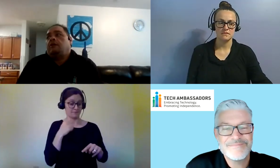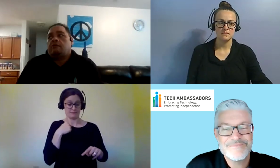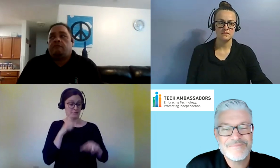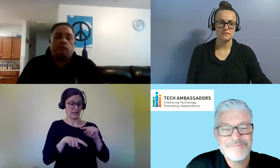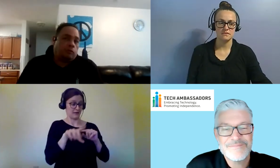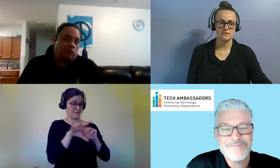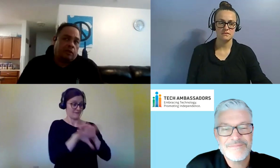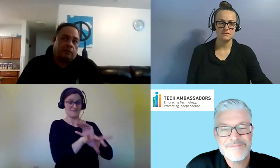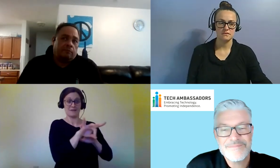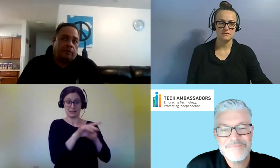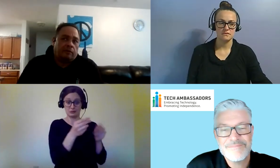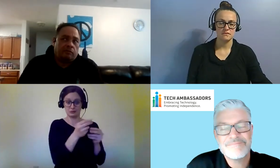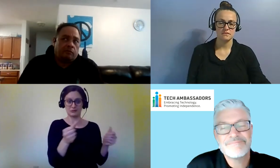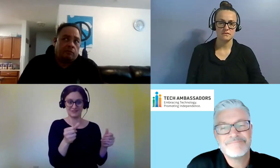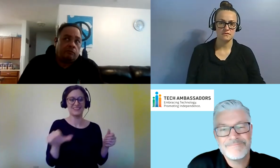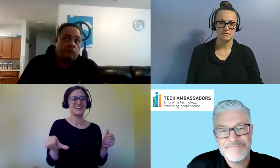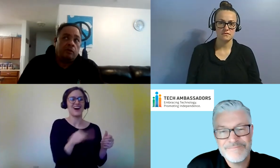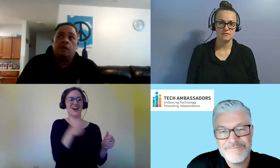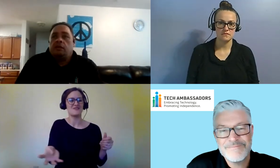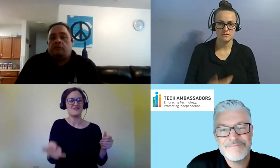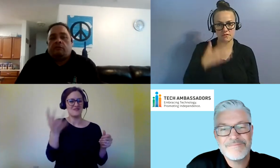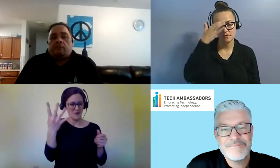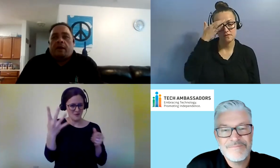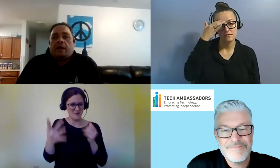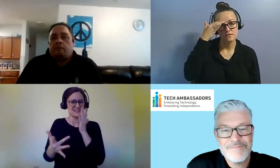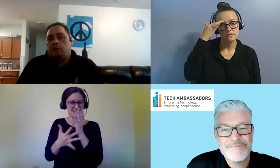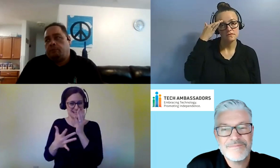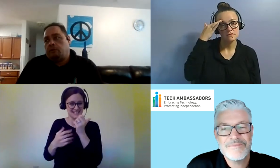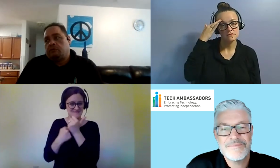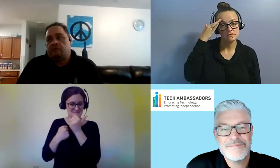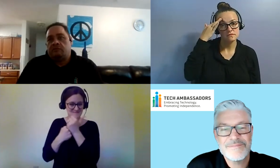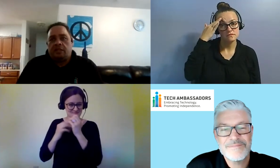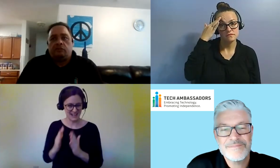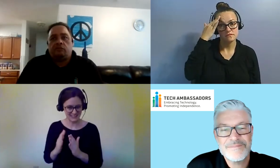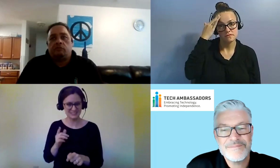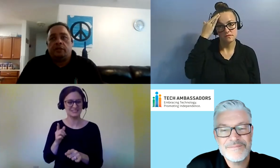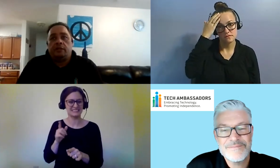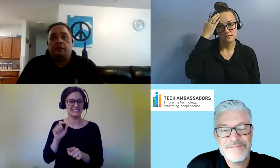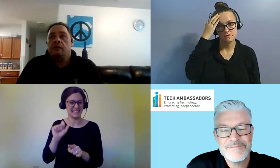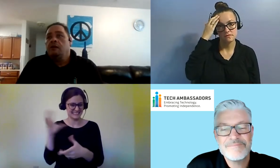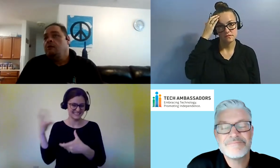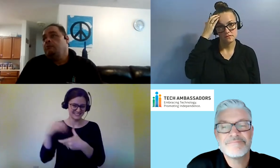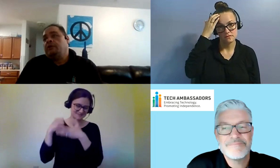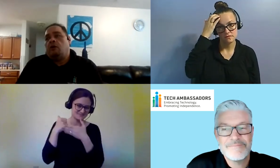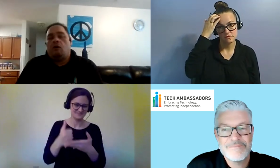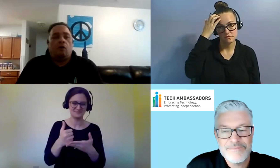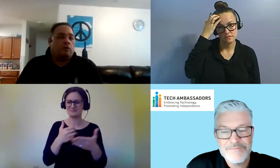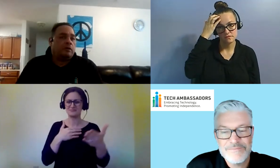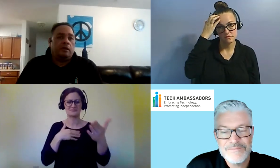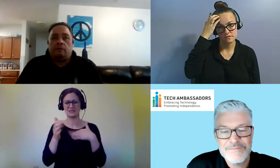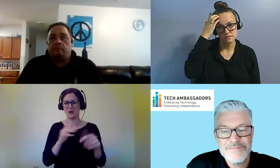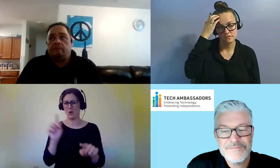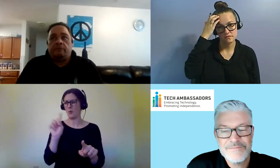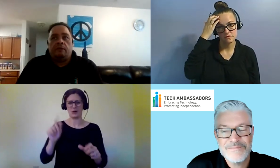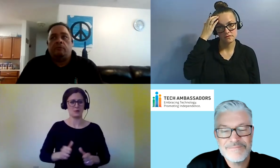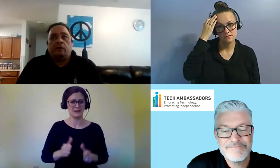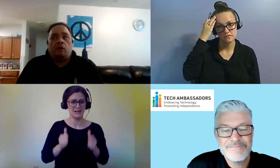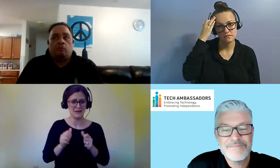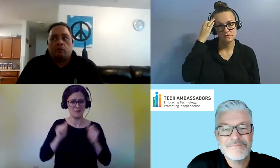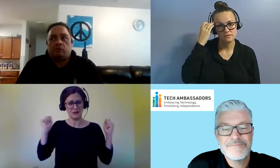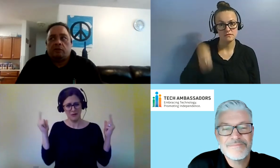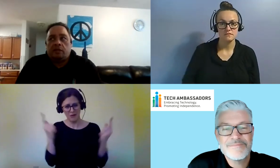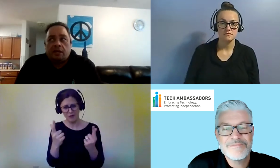the other 4 tech ambassadors. Doesn't matter what part of the state you're in, we all can help. And